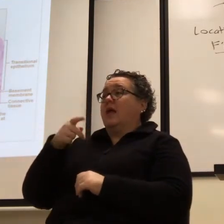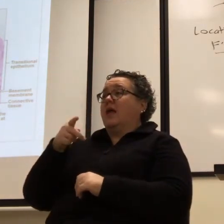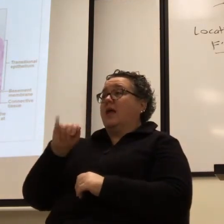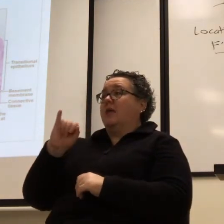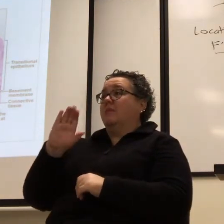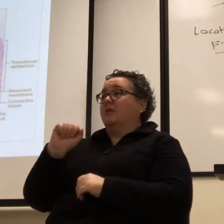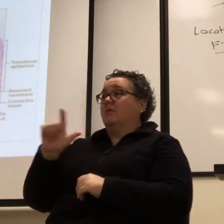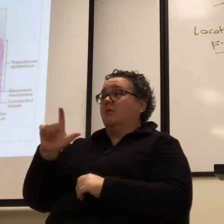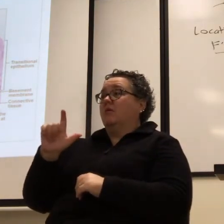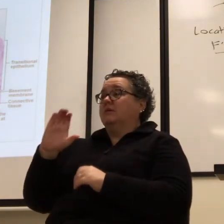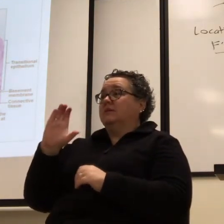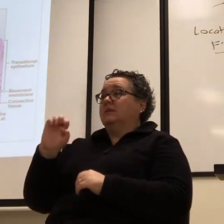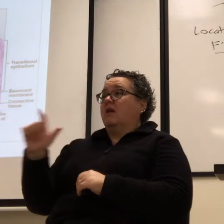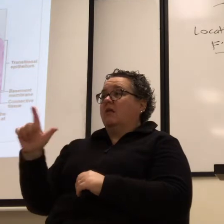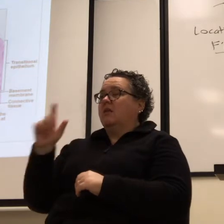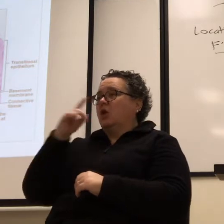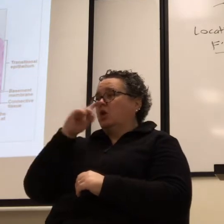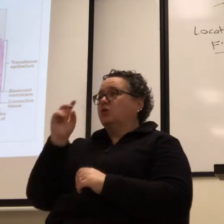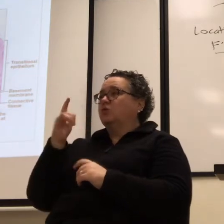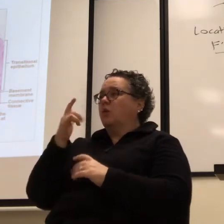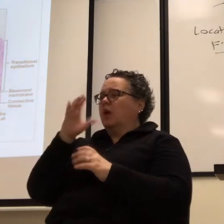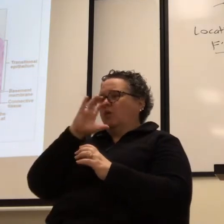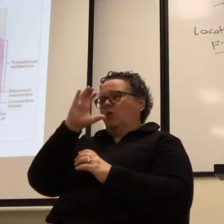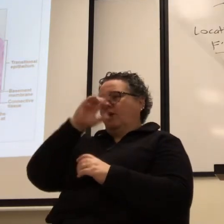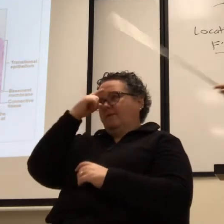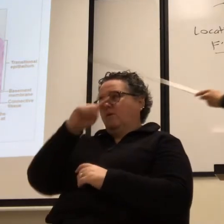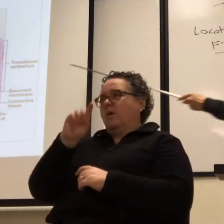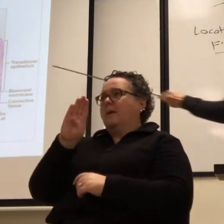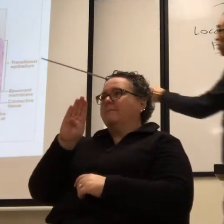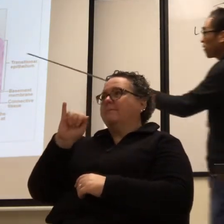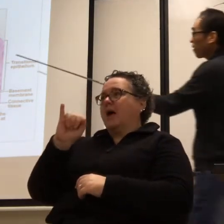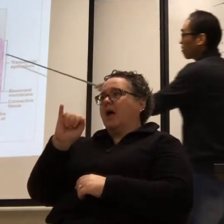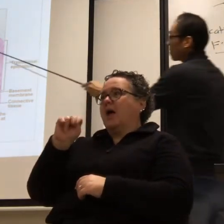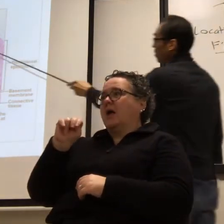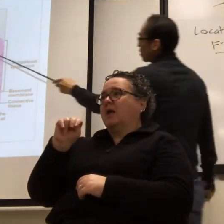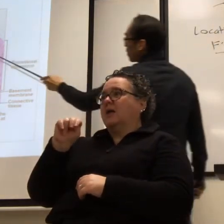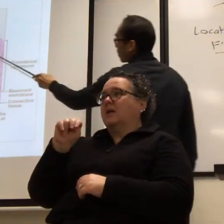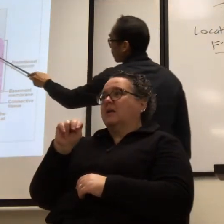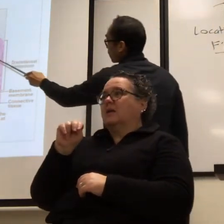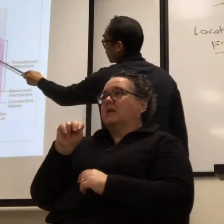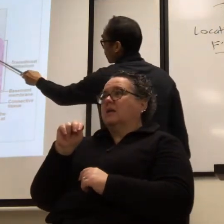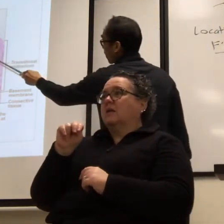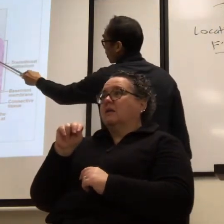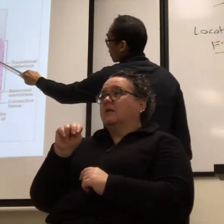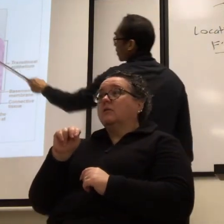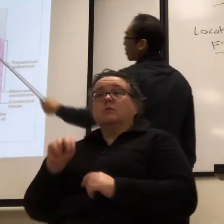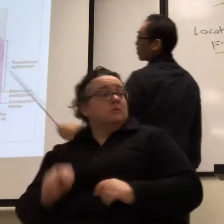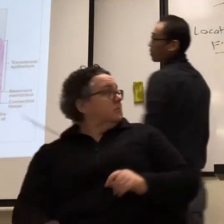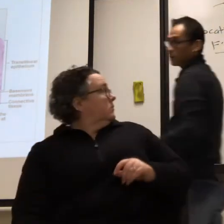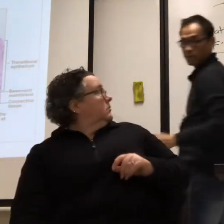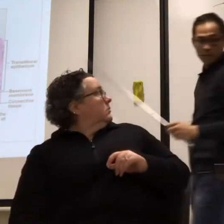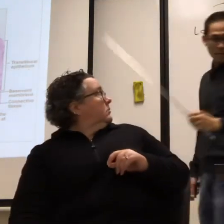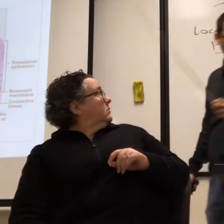look for a binucleated cell on the top there. There's one there. Okay.